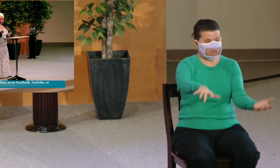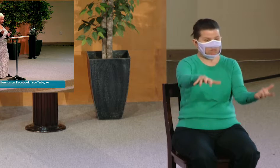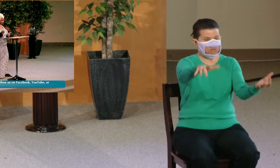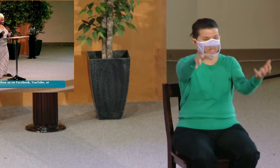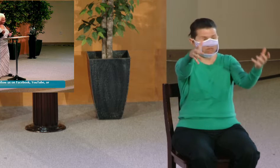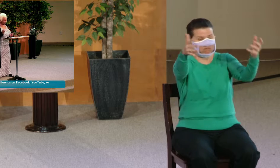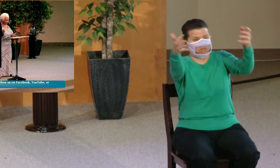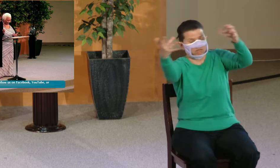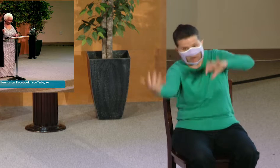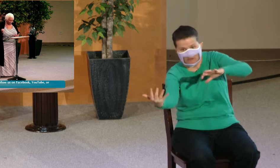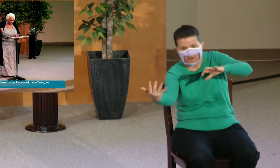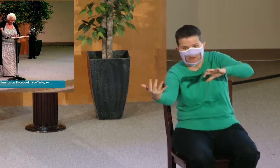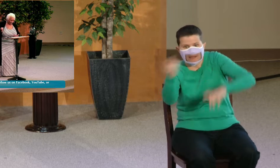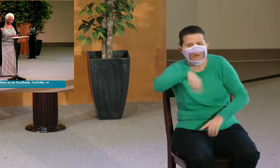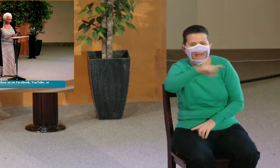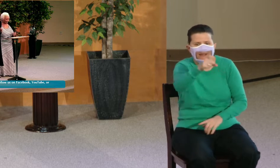it.